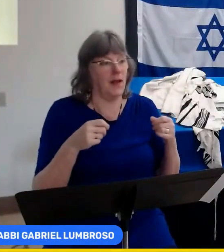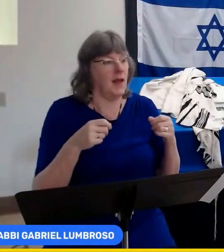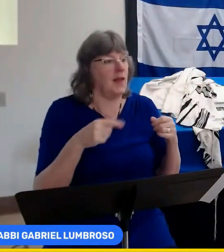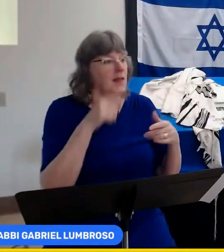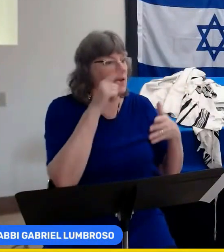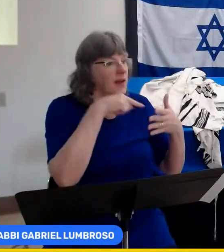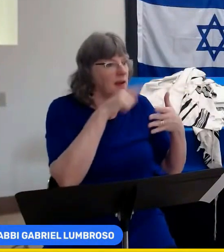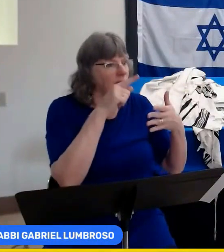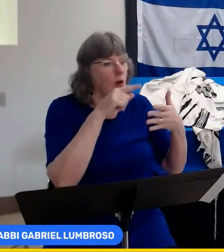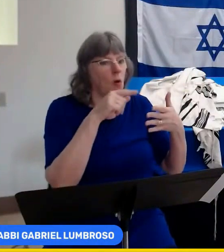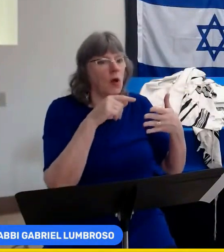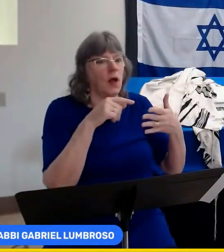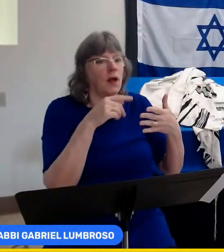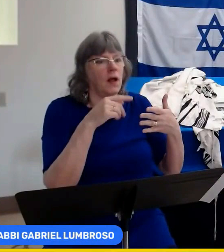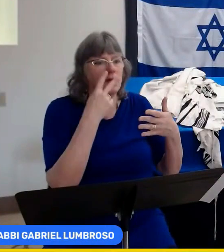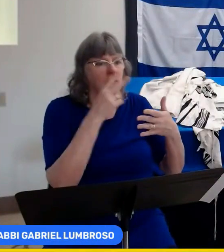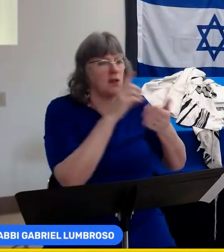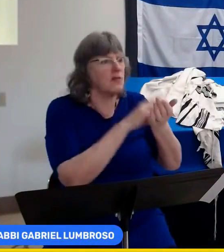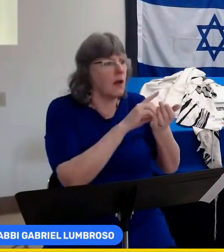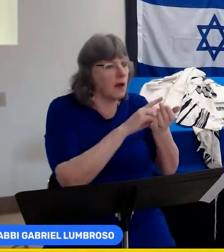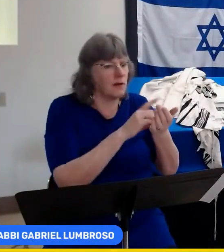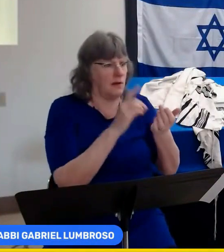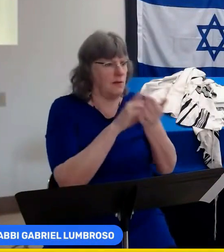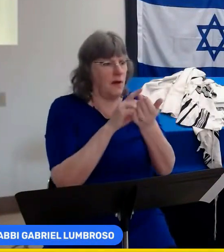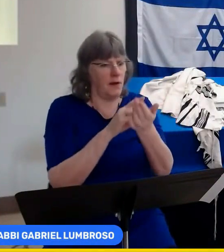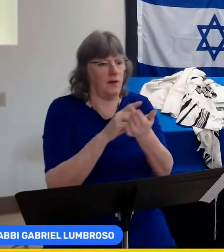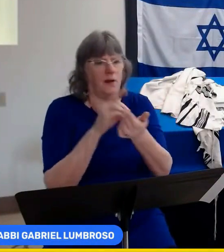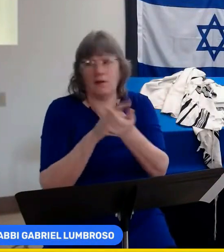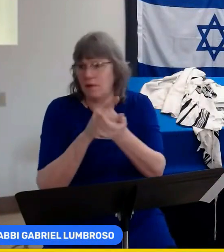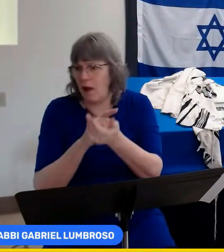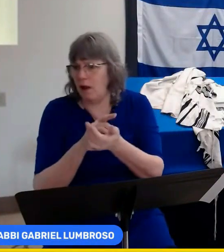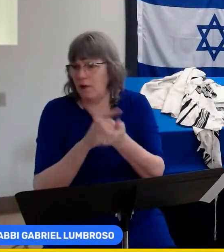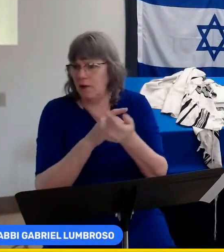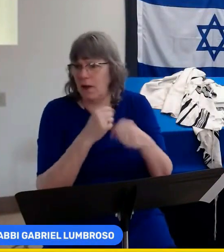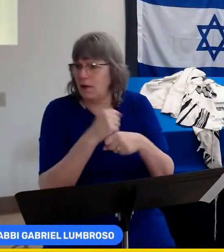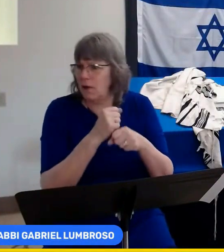toe. They sure didn't want to bring disease into America.